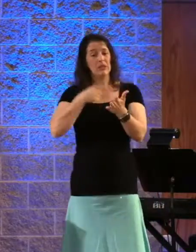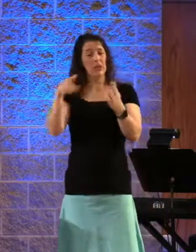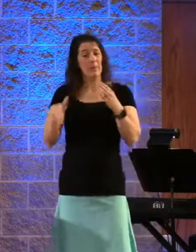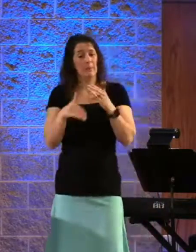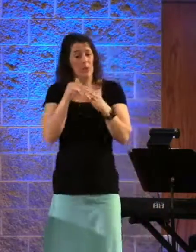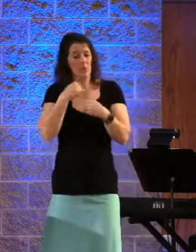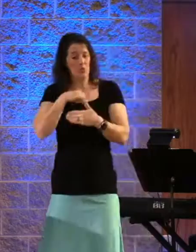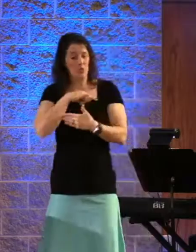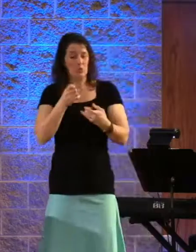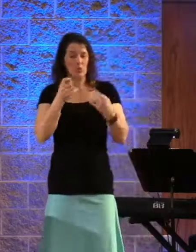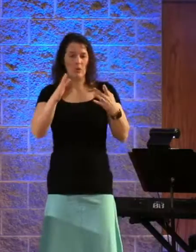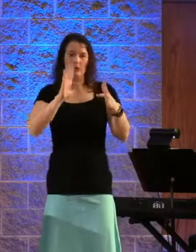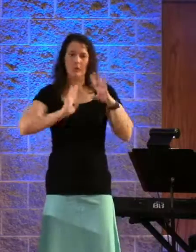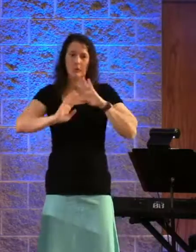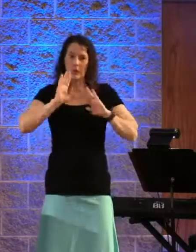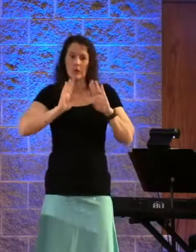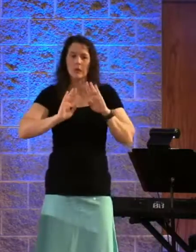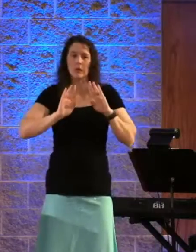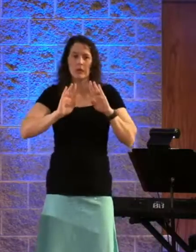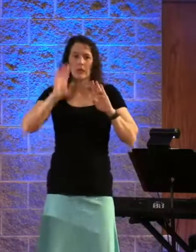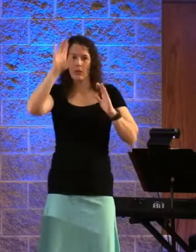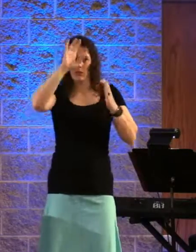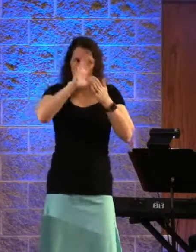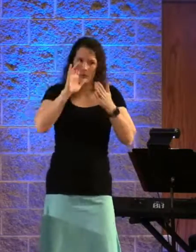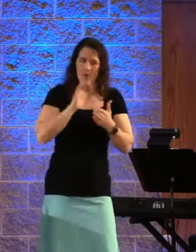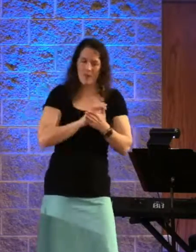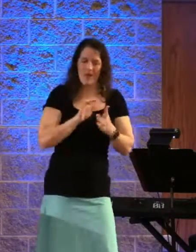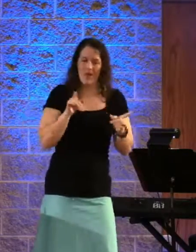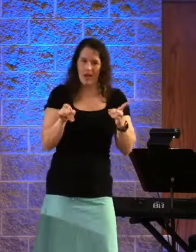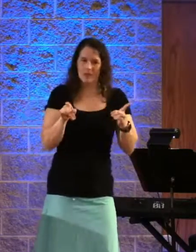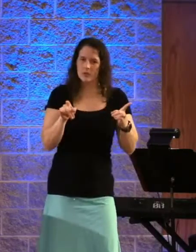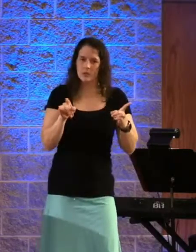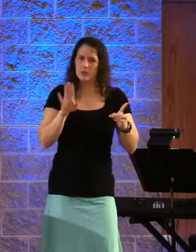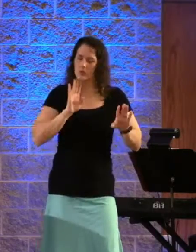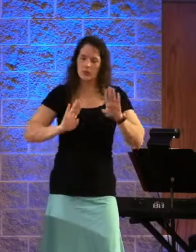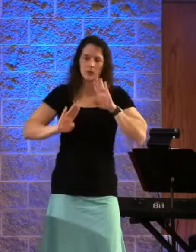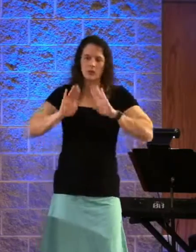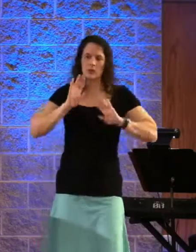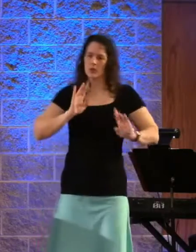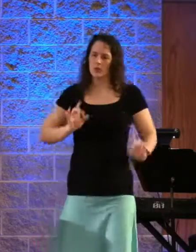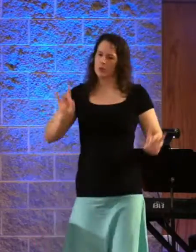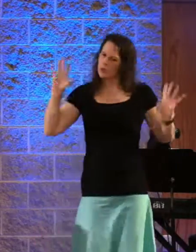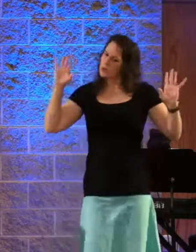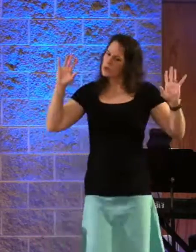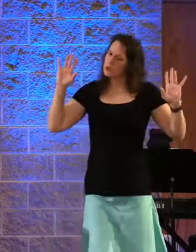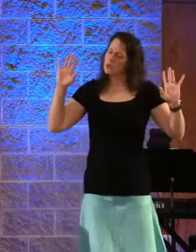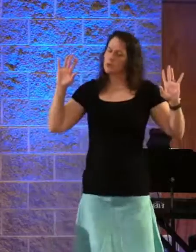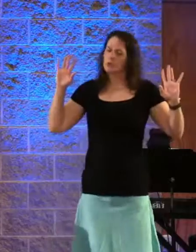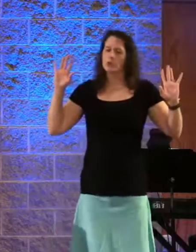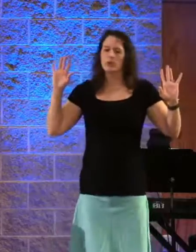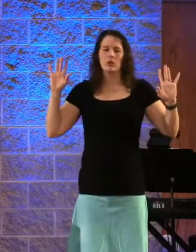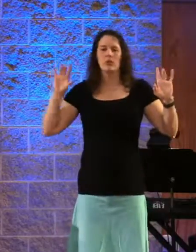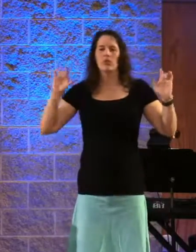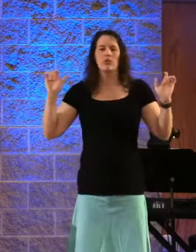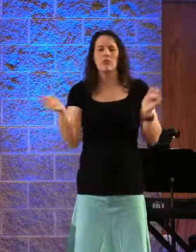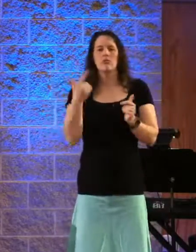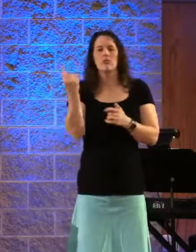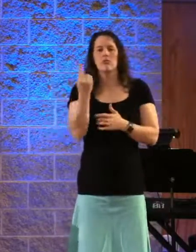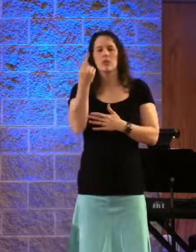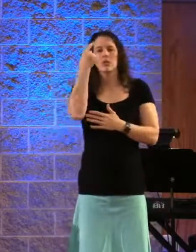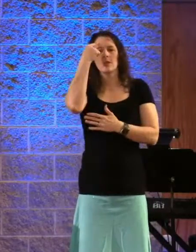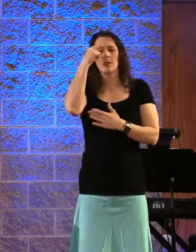our spouse, amen? Sometimes we are so frustrated with our spouse that all we can think about is, I want